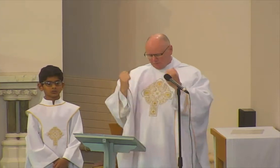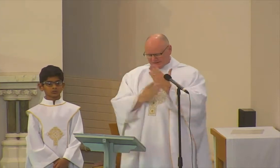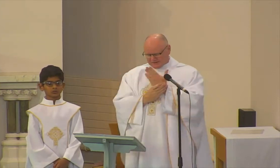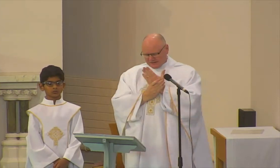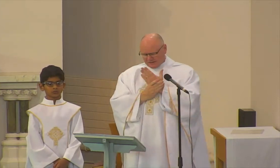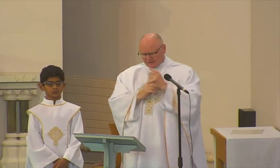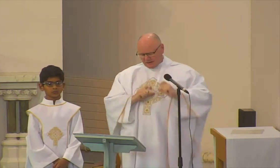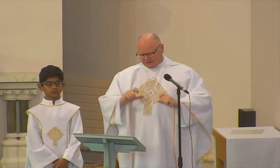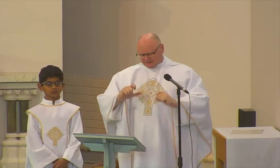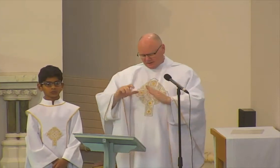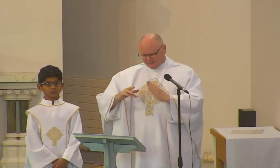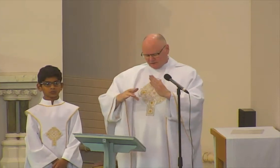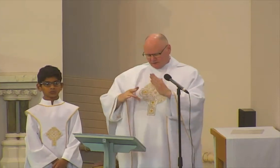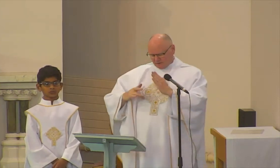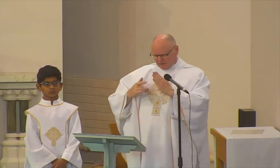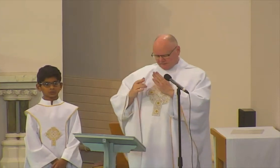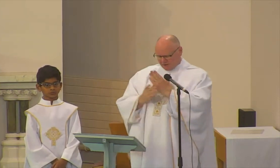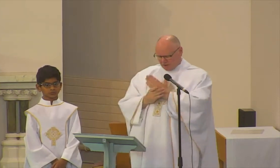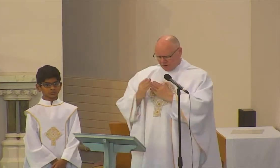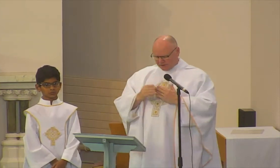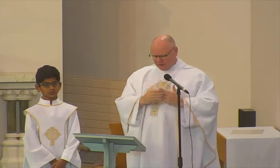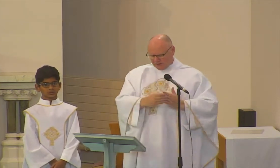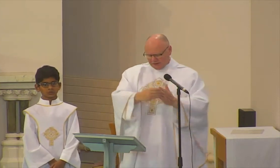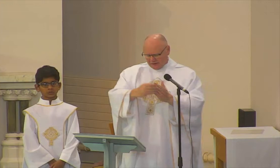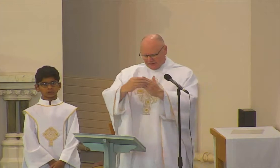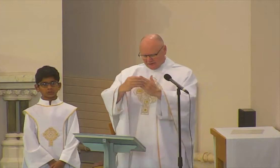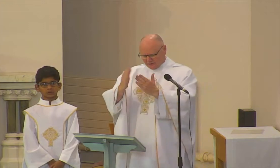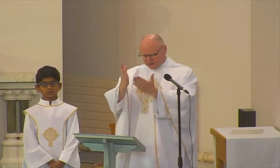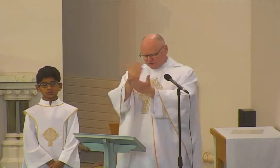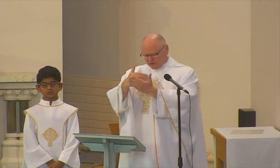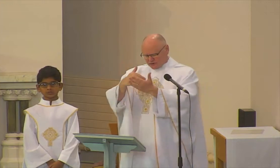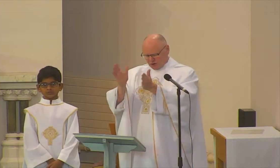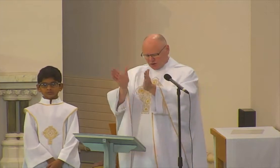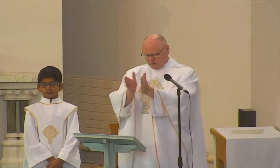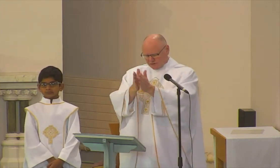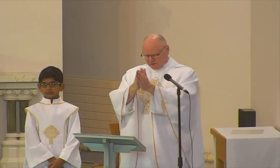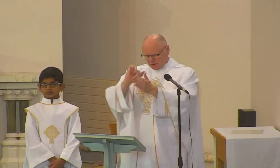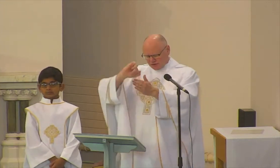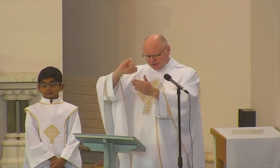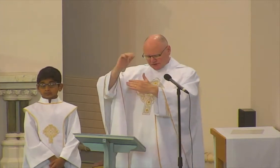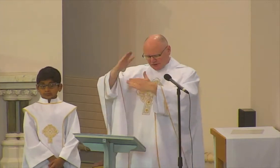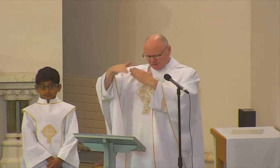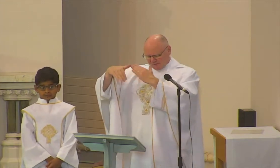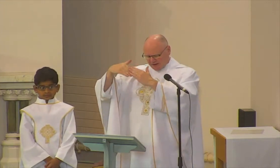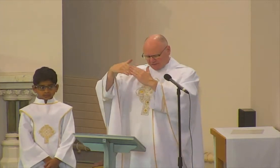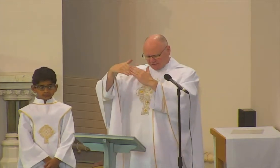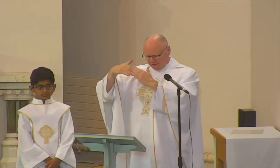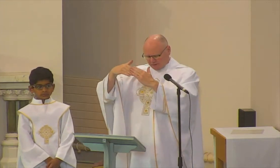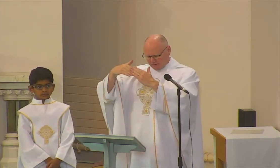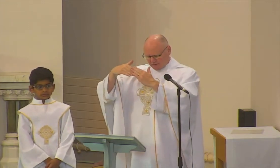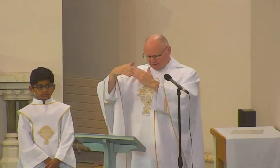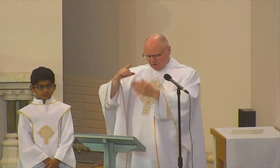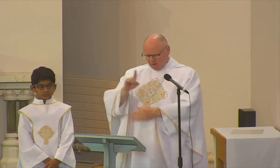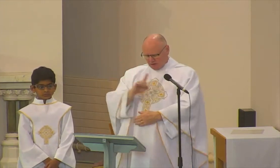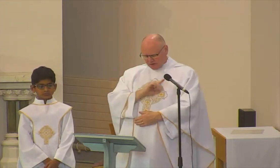Almighty and ever-living God, lead us to share in the joys of heaven, so